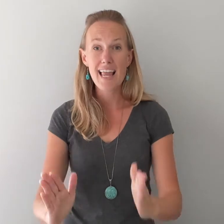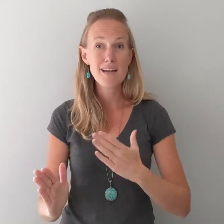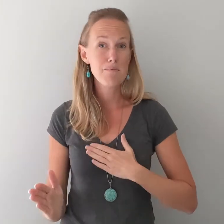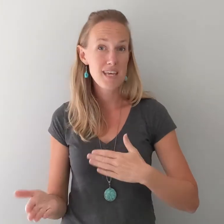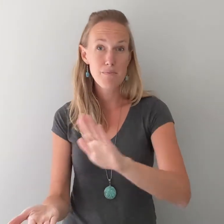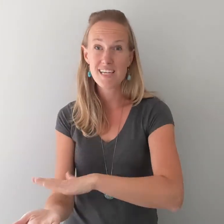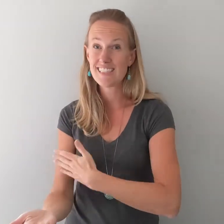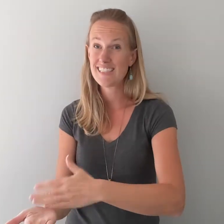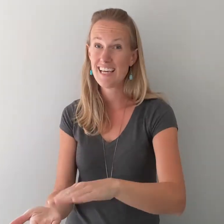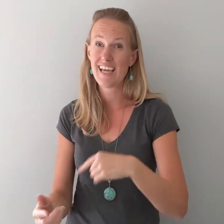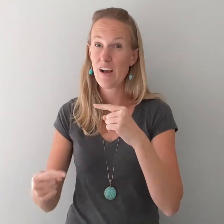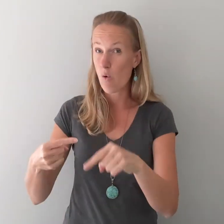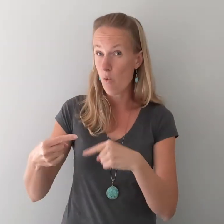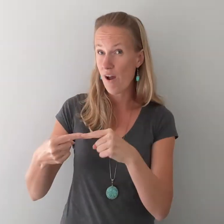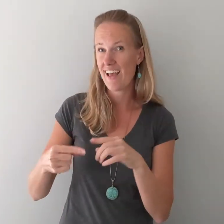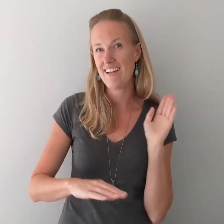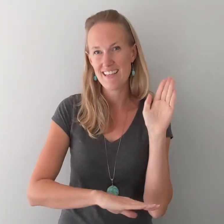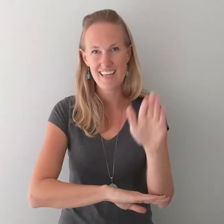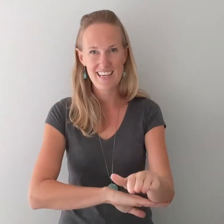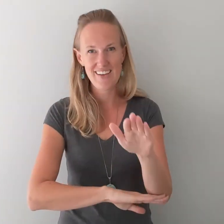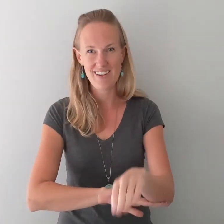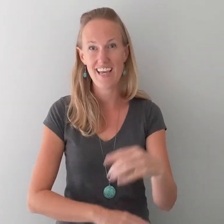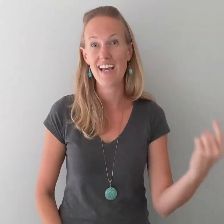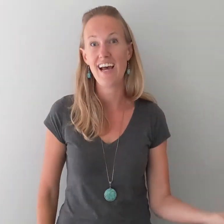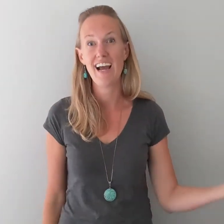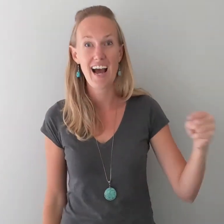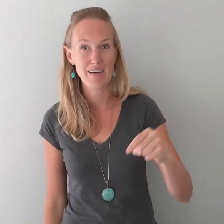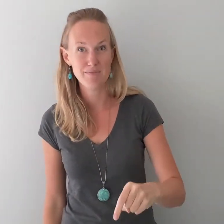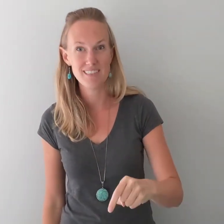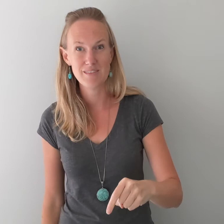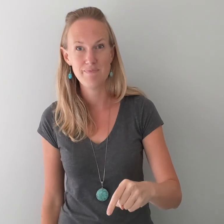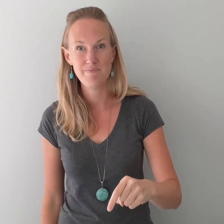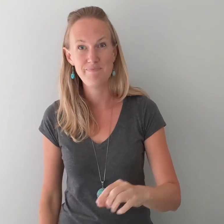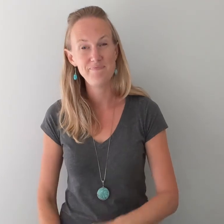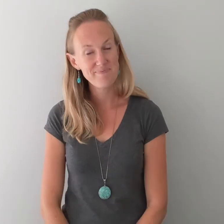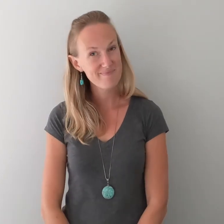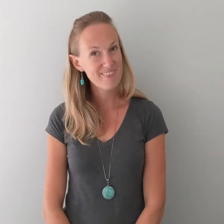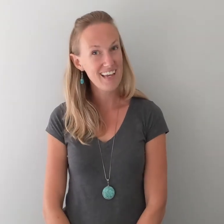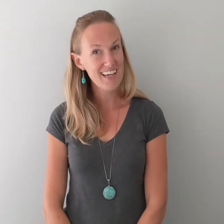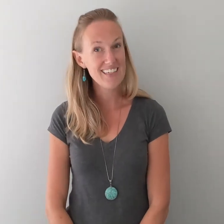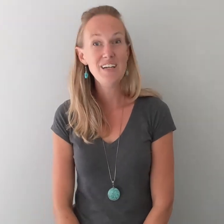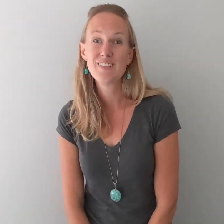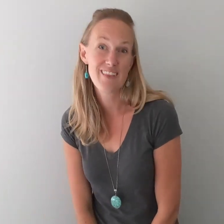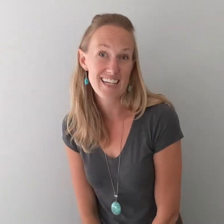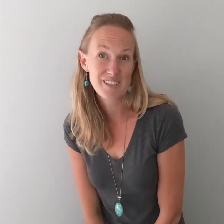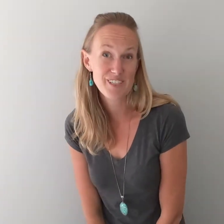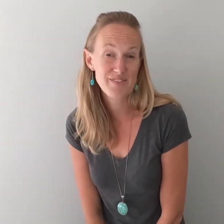let me be singing when the evening comes. Okay, so that's the first